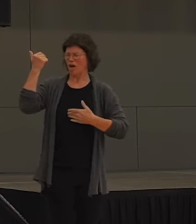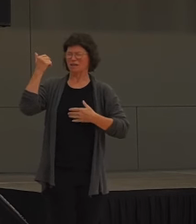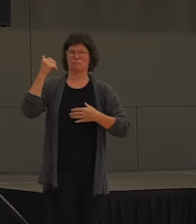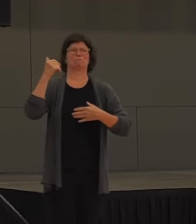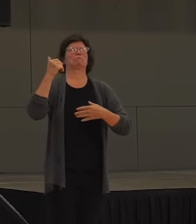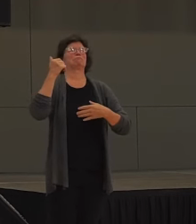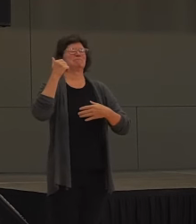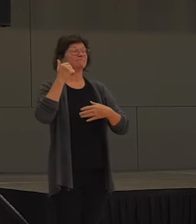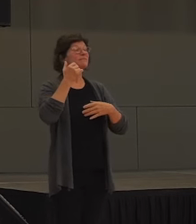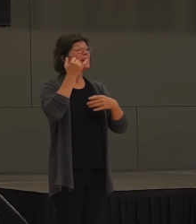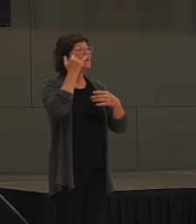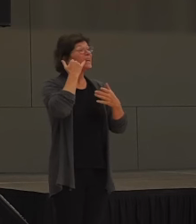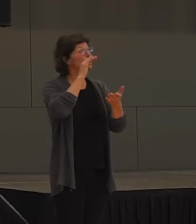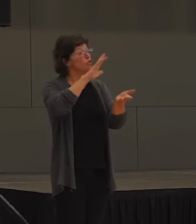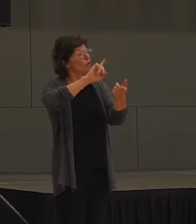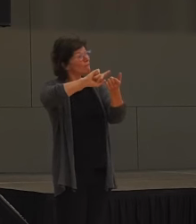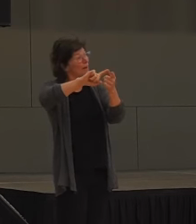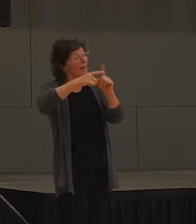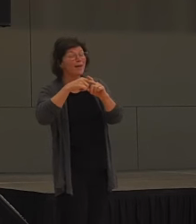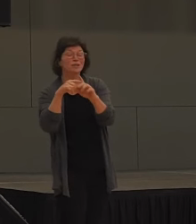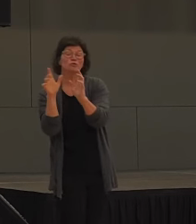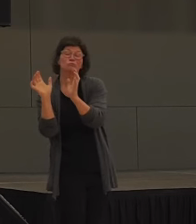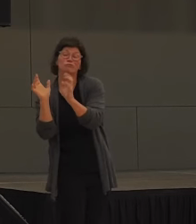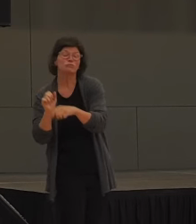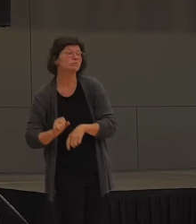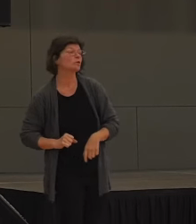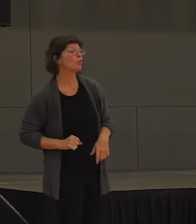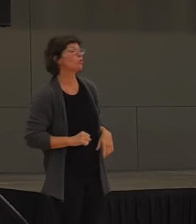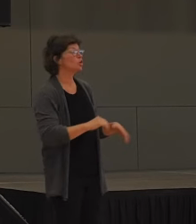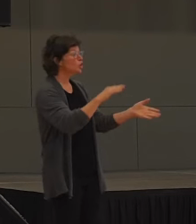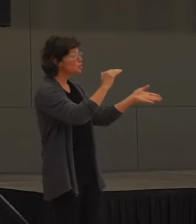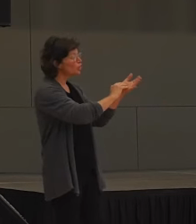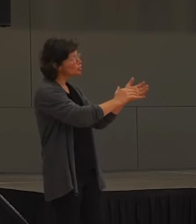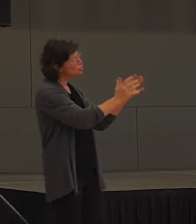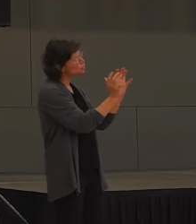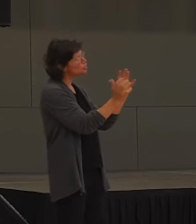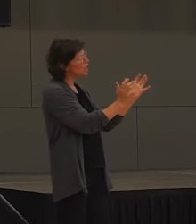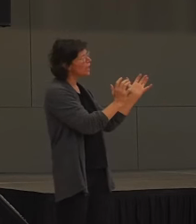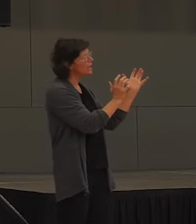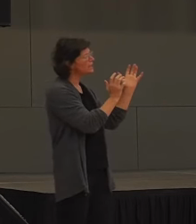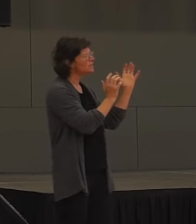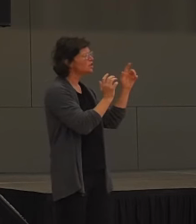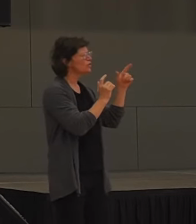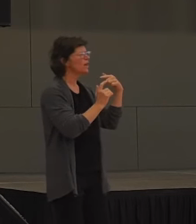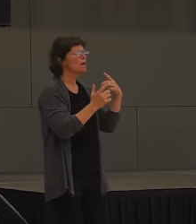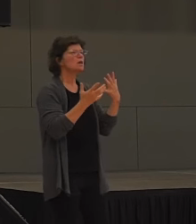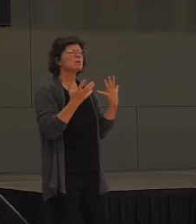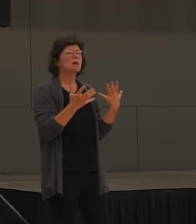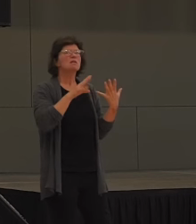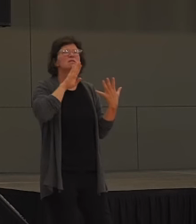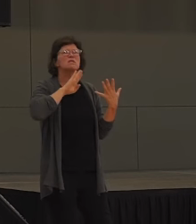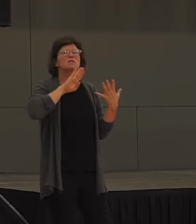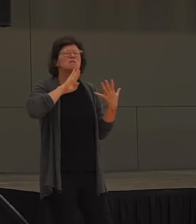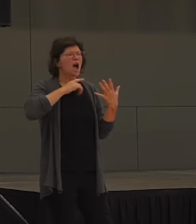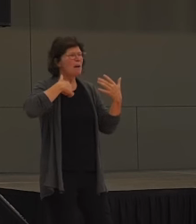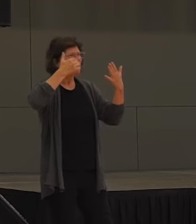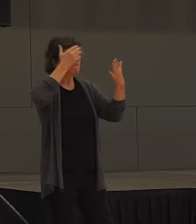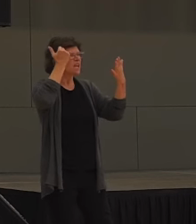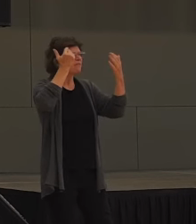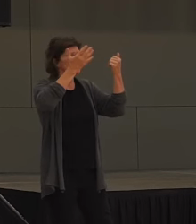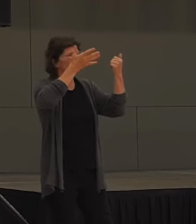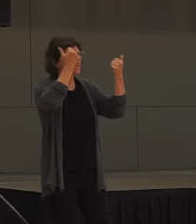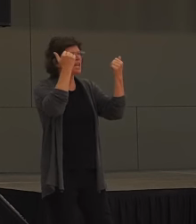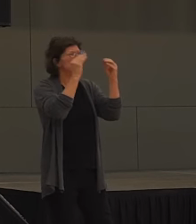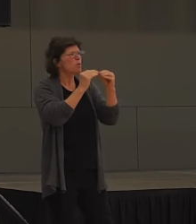you are talking with your medical provider or your family, and you say, boy, I'm feeling frustrated, I've been forgetting things